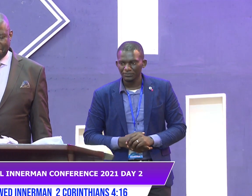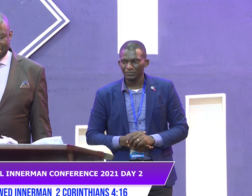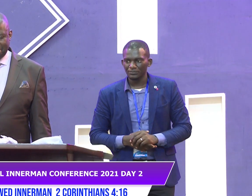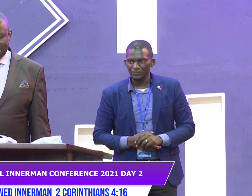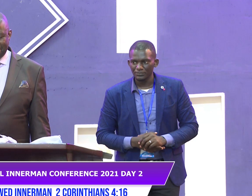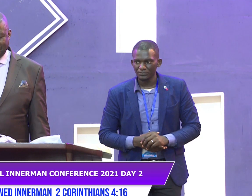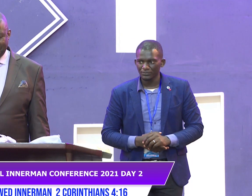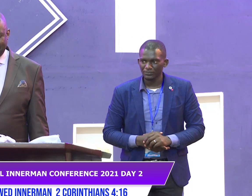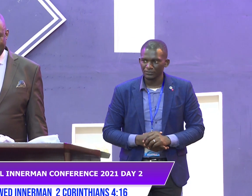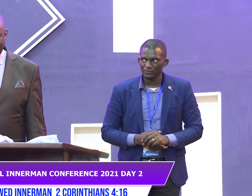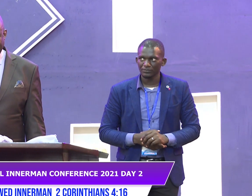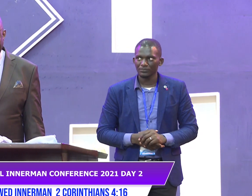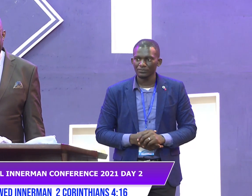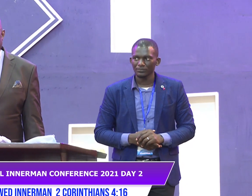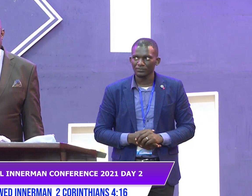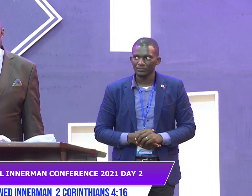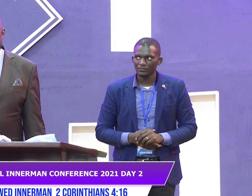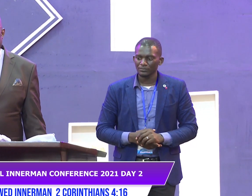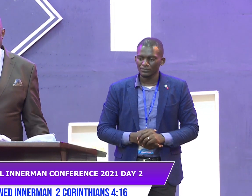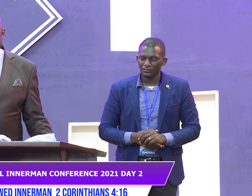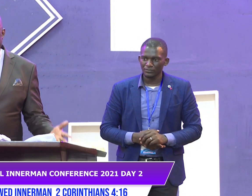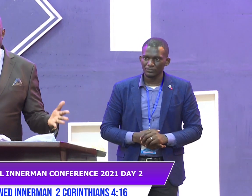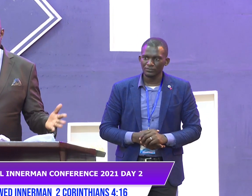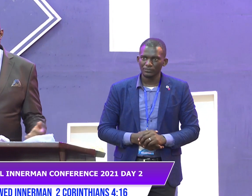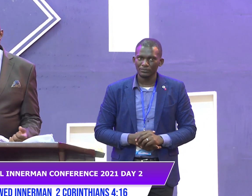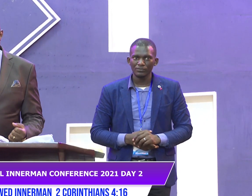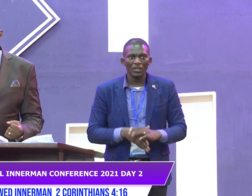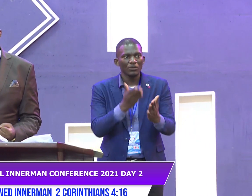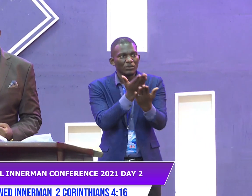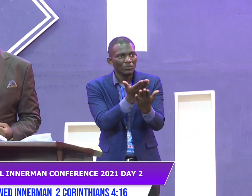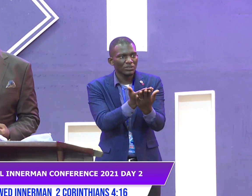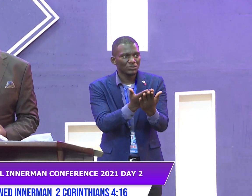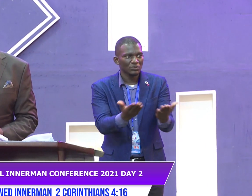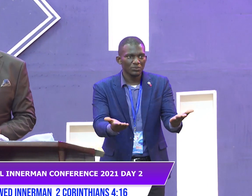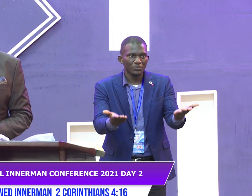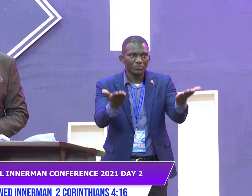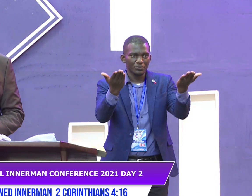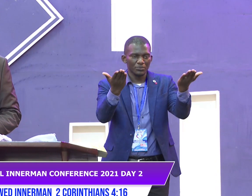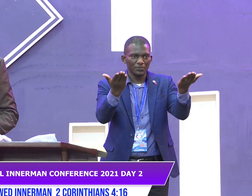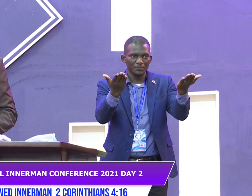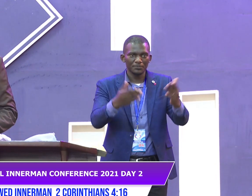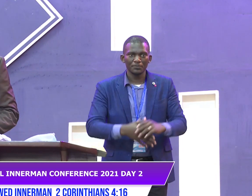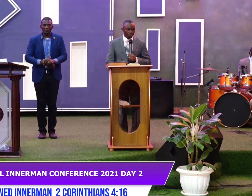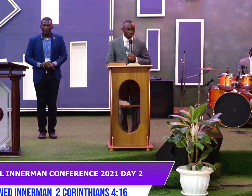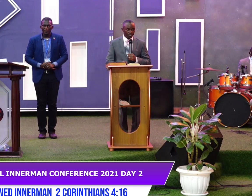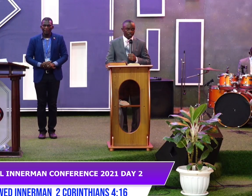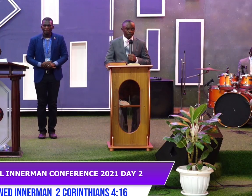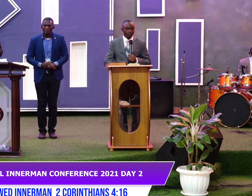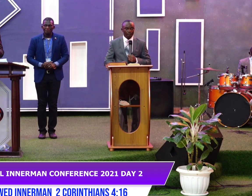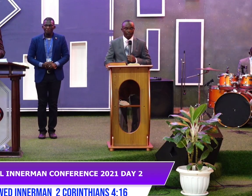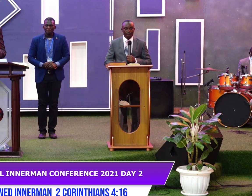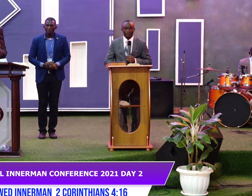enough. want to encourage you to stand up on your